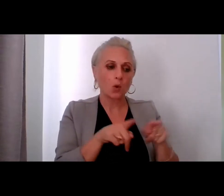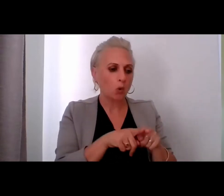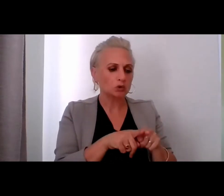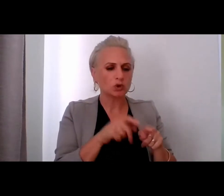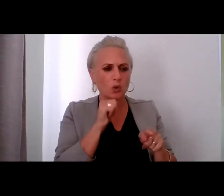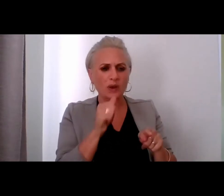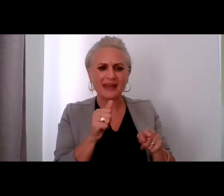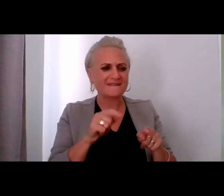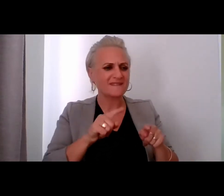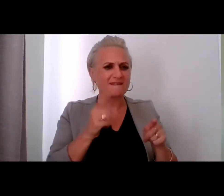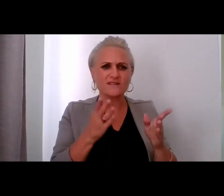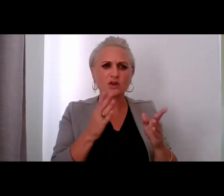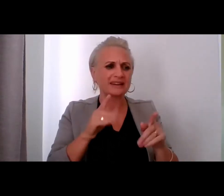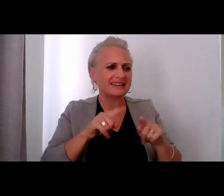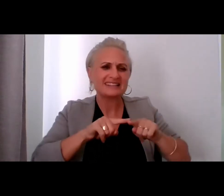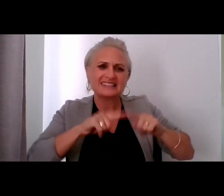needs.